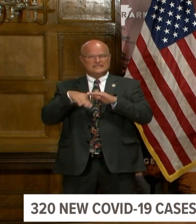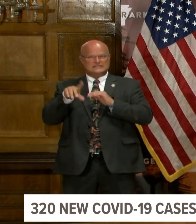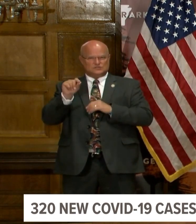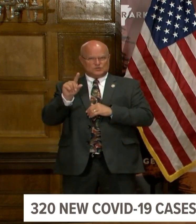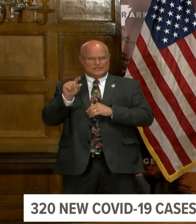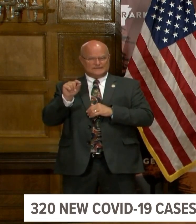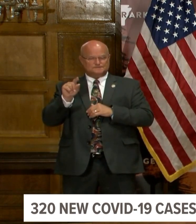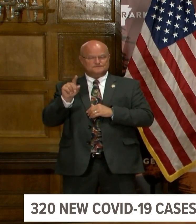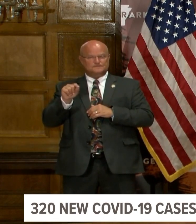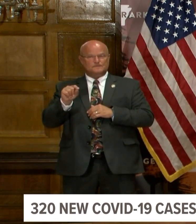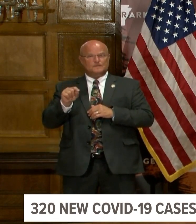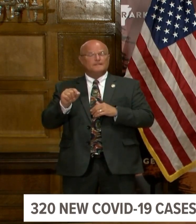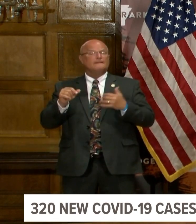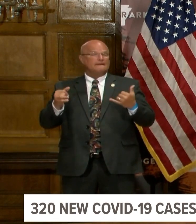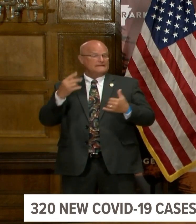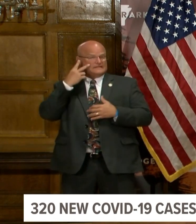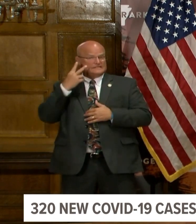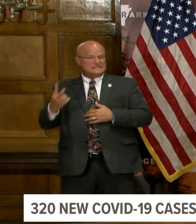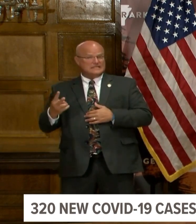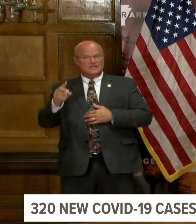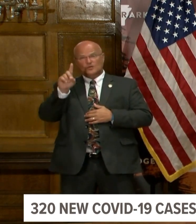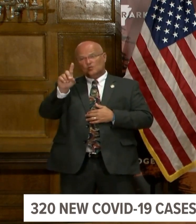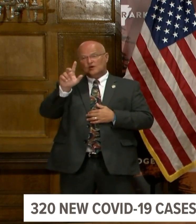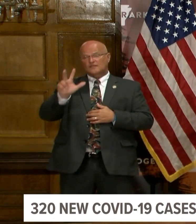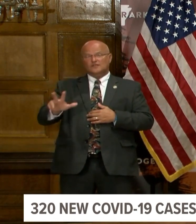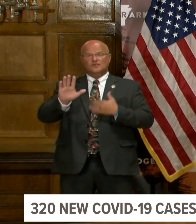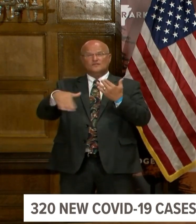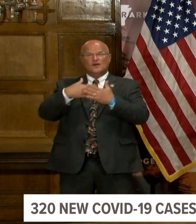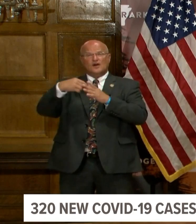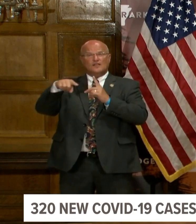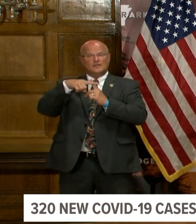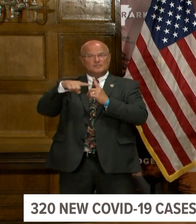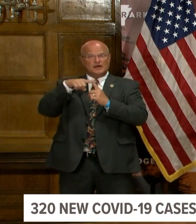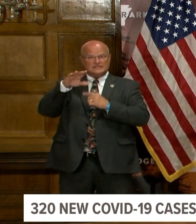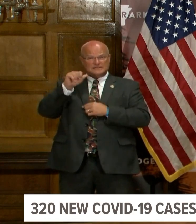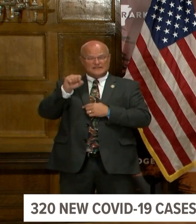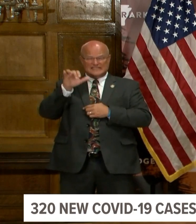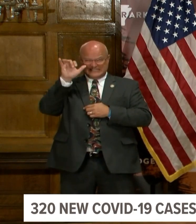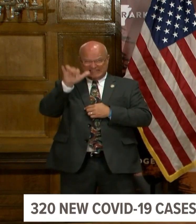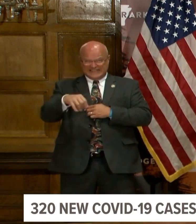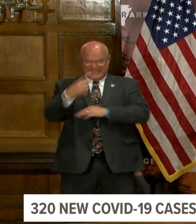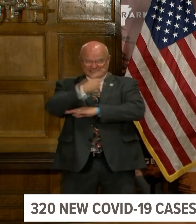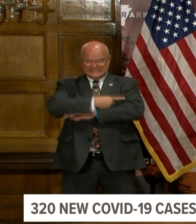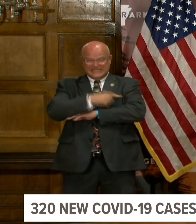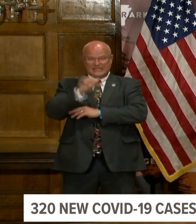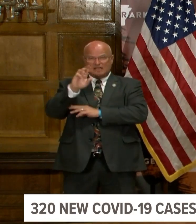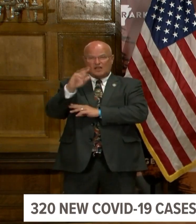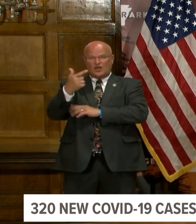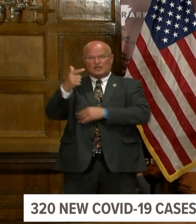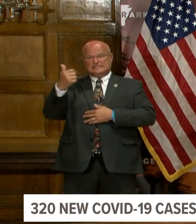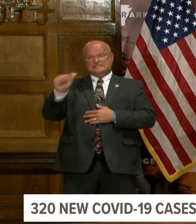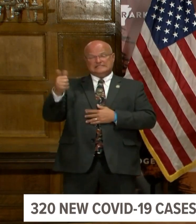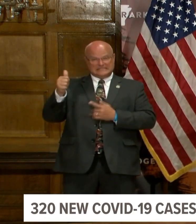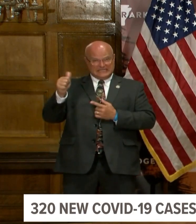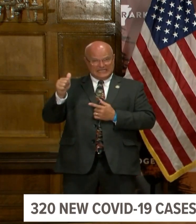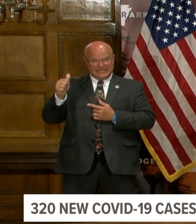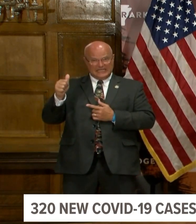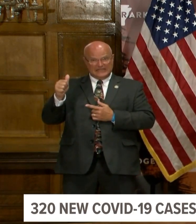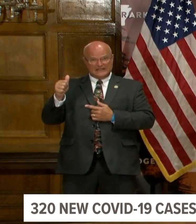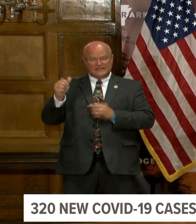that as you could see, 1/3 of all of the positive cases on that particular day, that is August 10th,